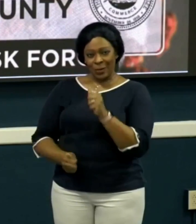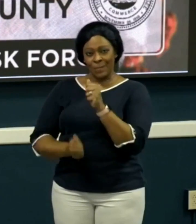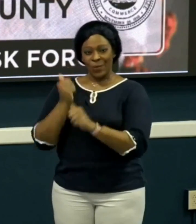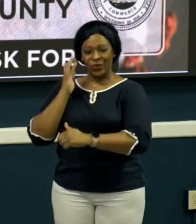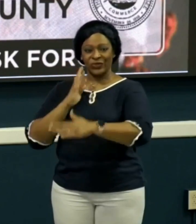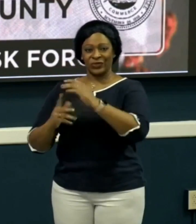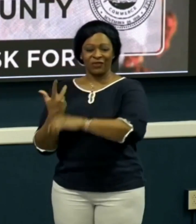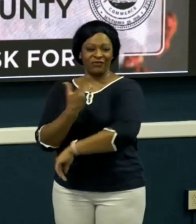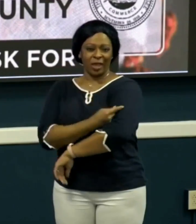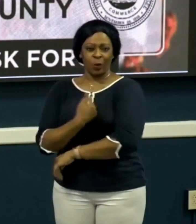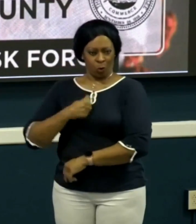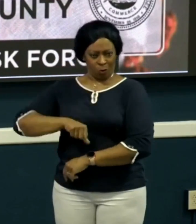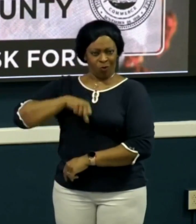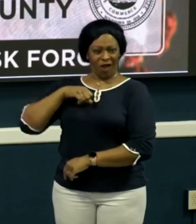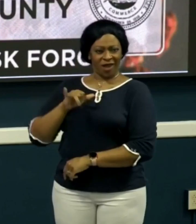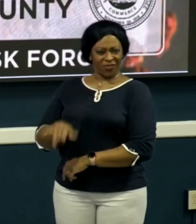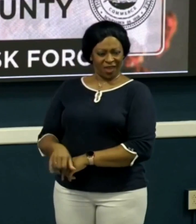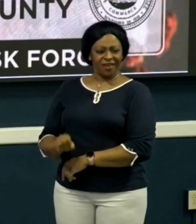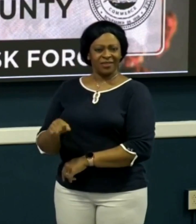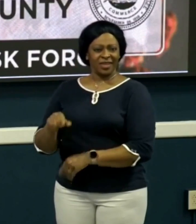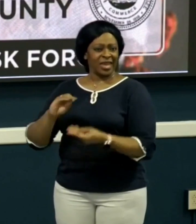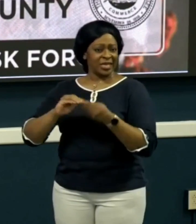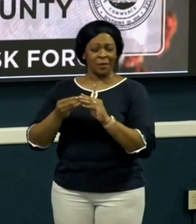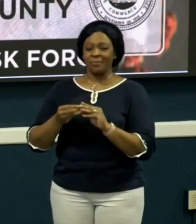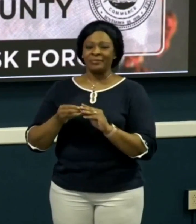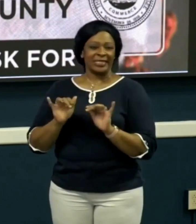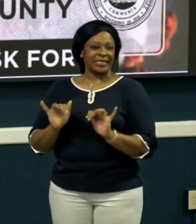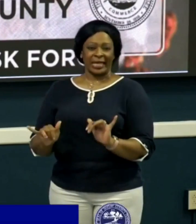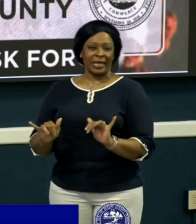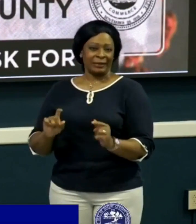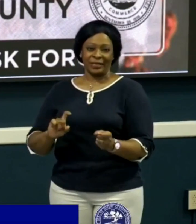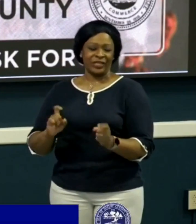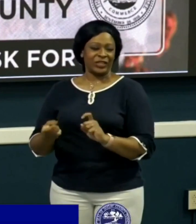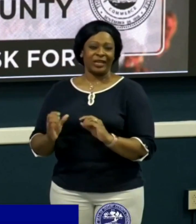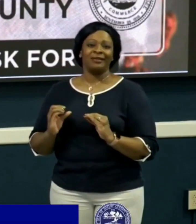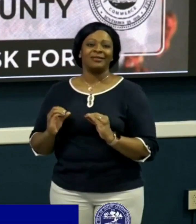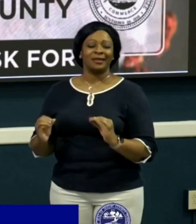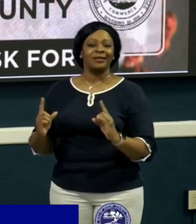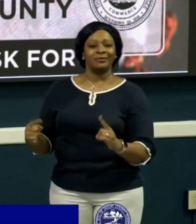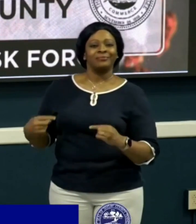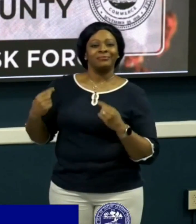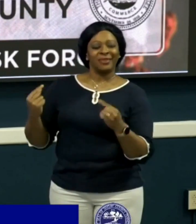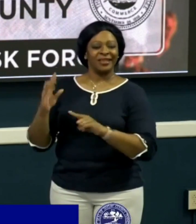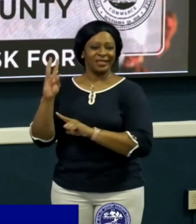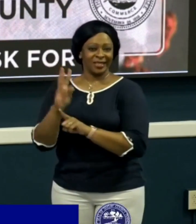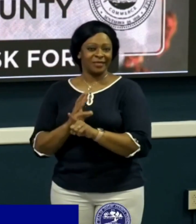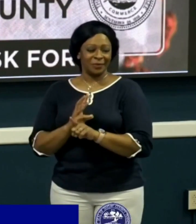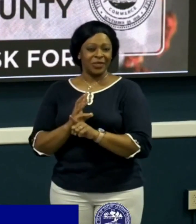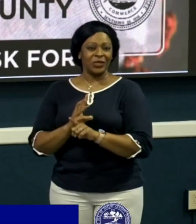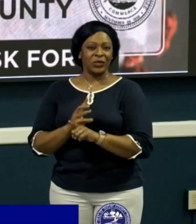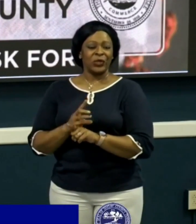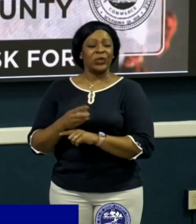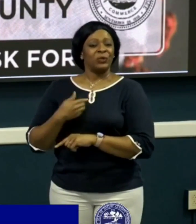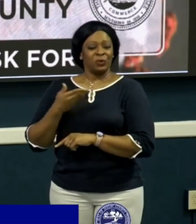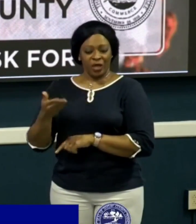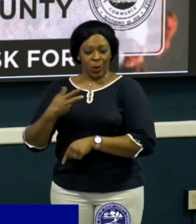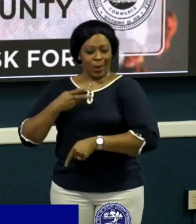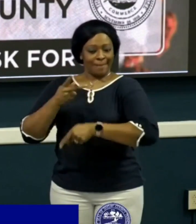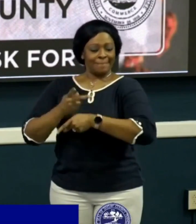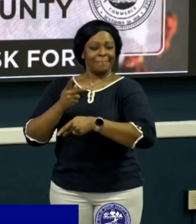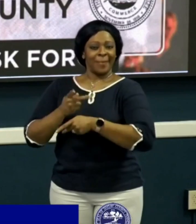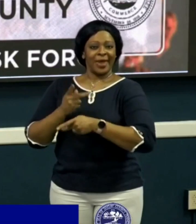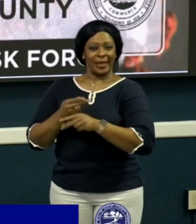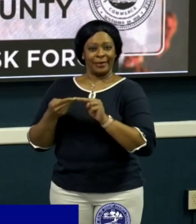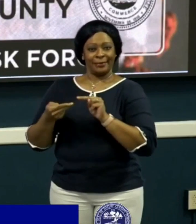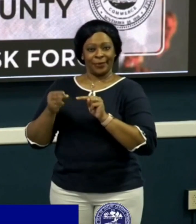vaccinated. That's something to be proud of. But remember, that number hasn't changed in 6 months. We were there and we've maintained that and